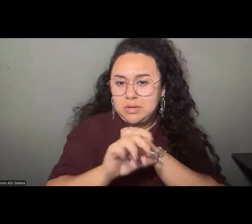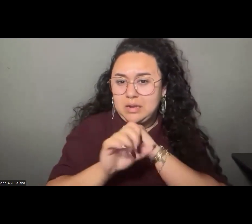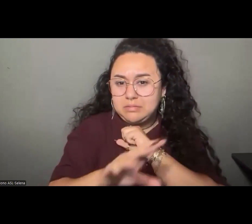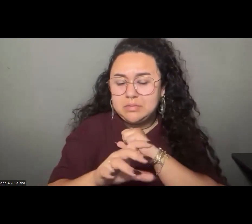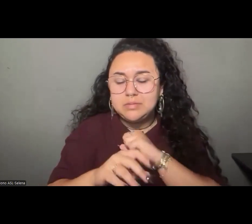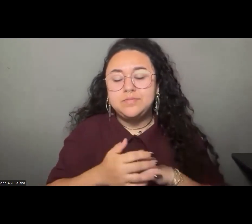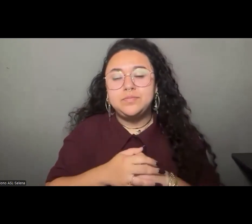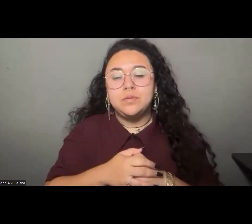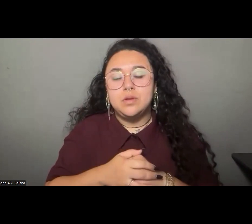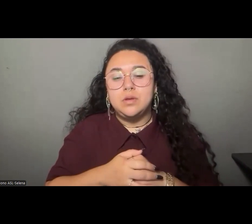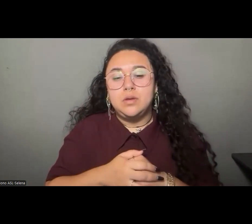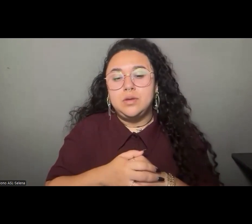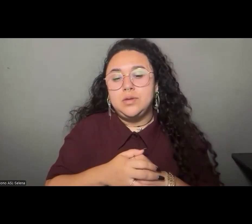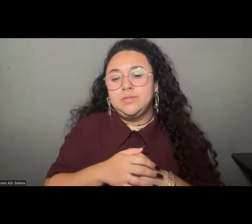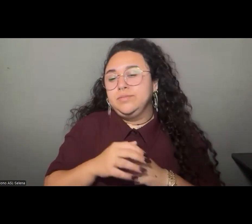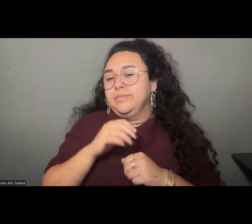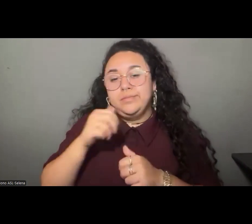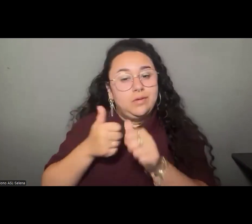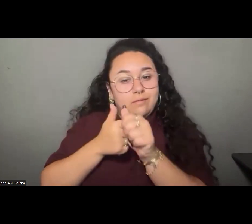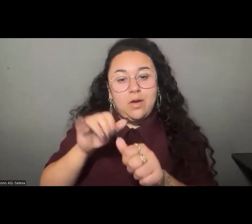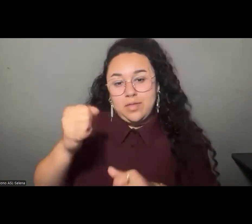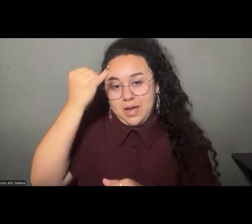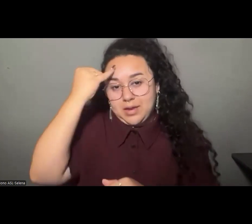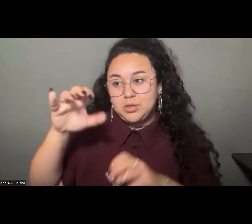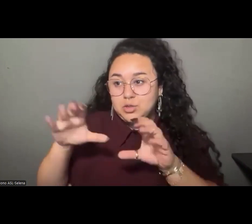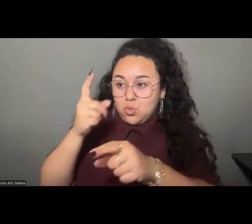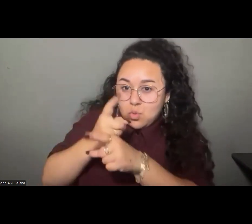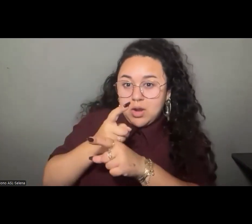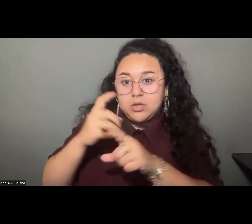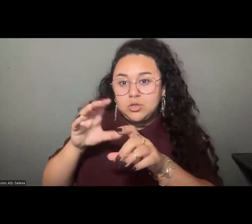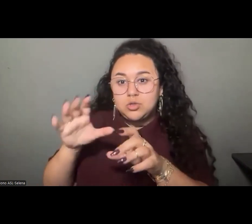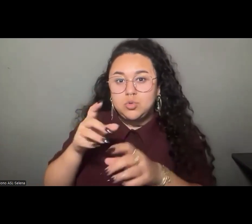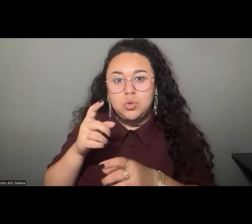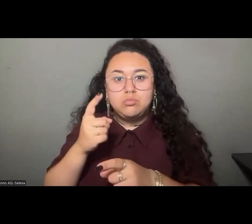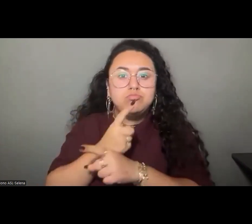against these ideas of do it right, do it correctly, and it'll work, right?